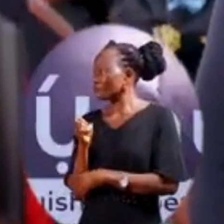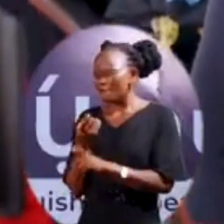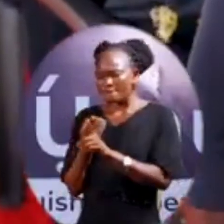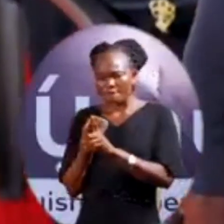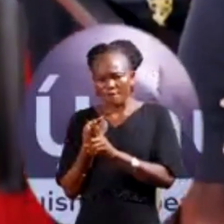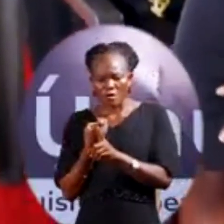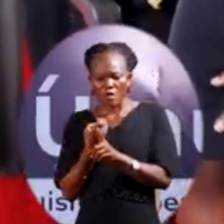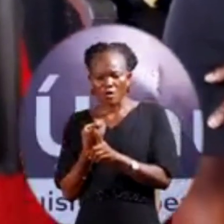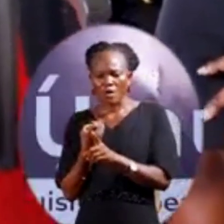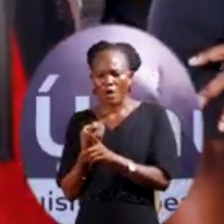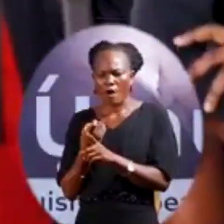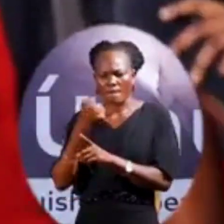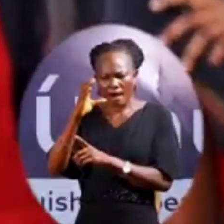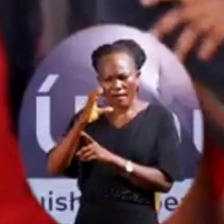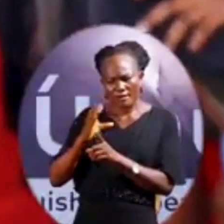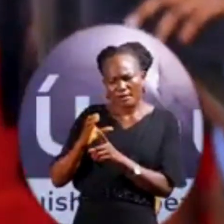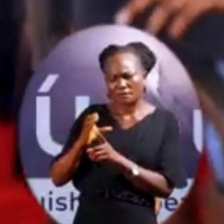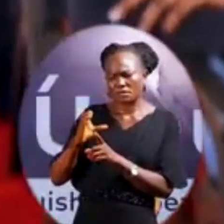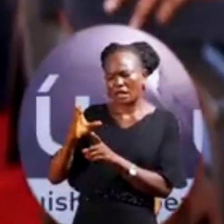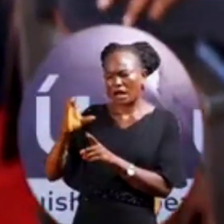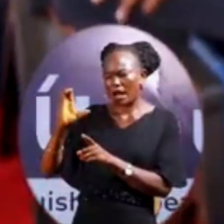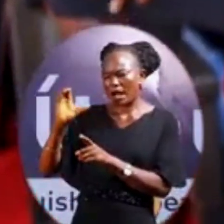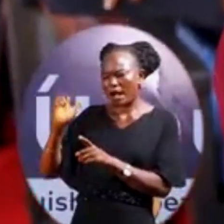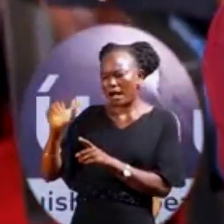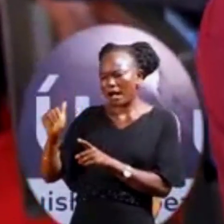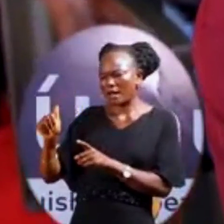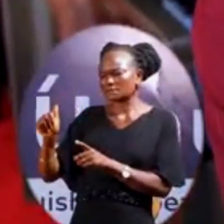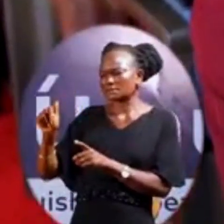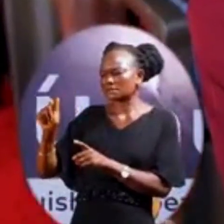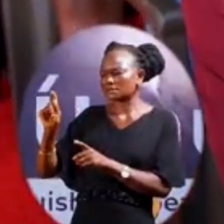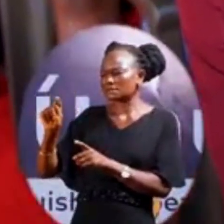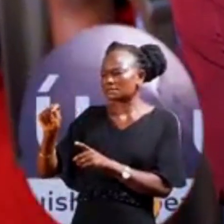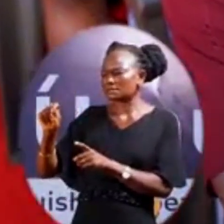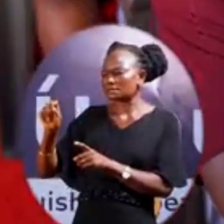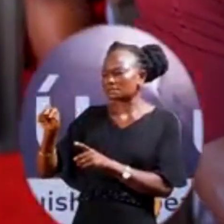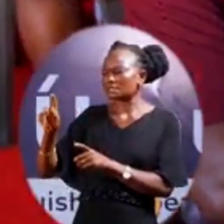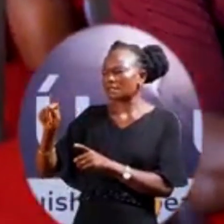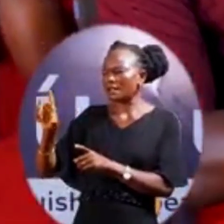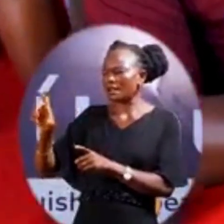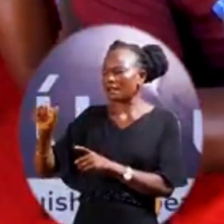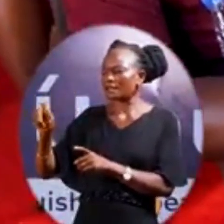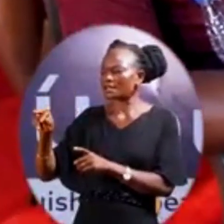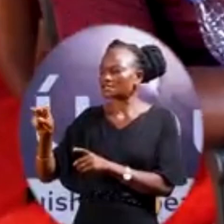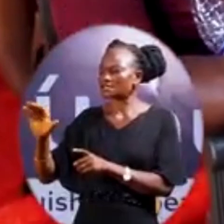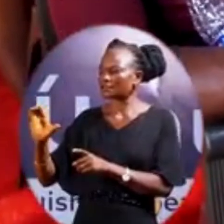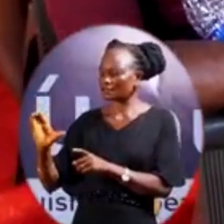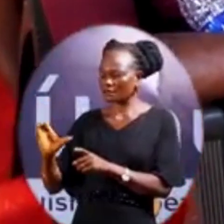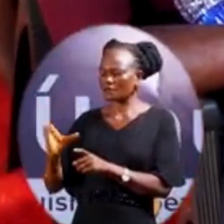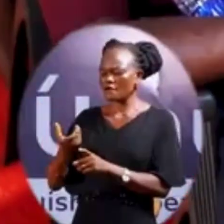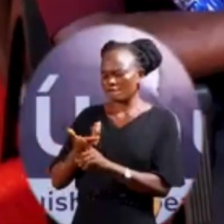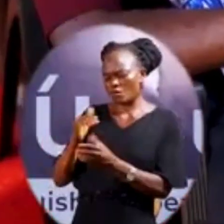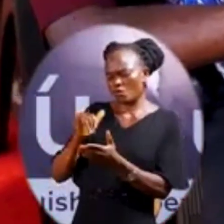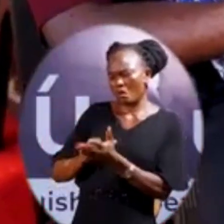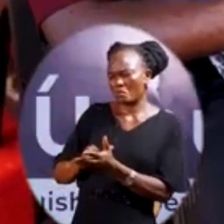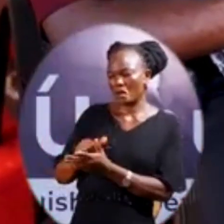From a transatlantic perspective, and when compared with other, like the Yoruba, the